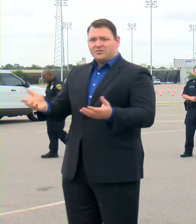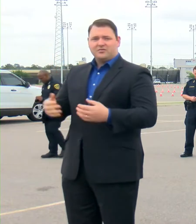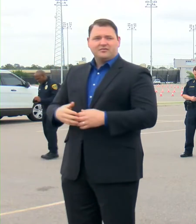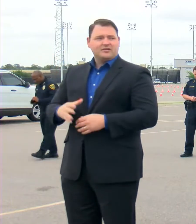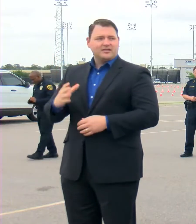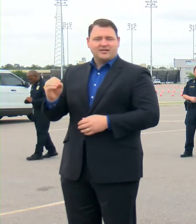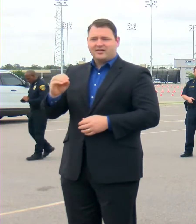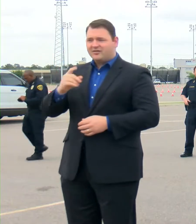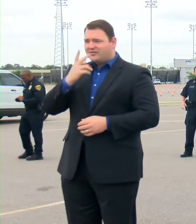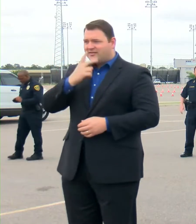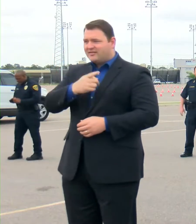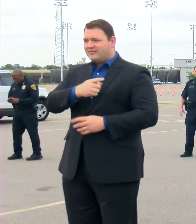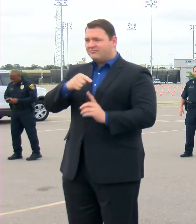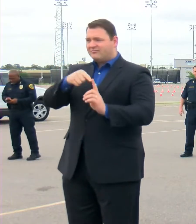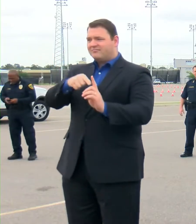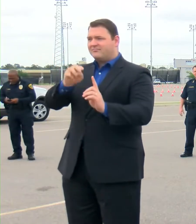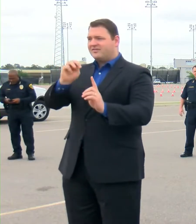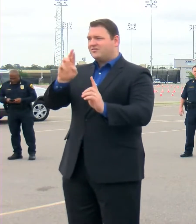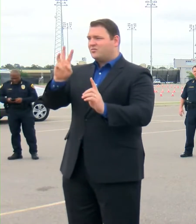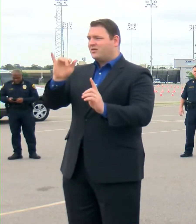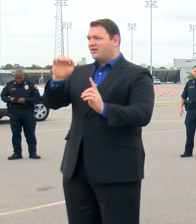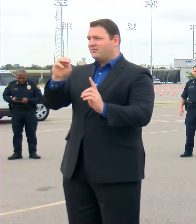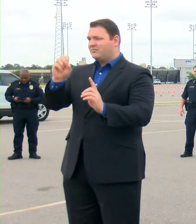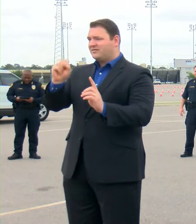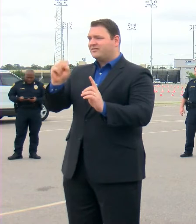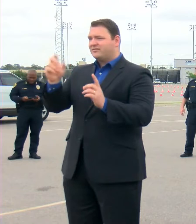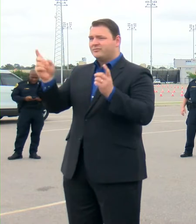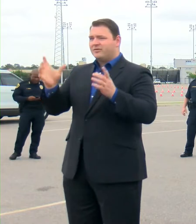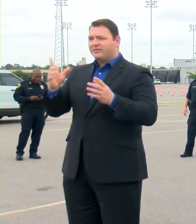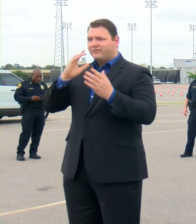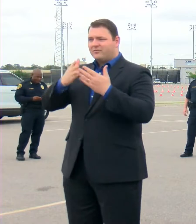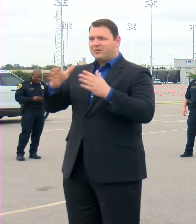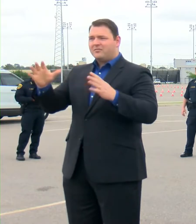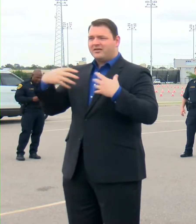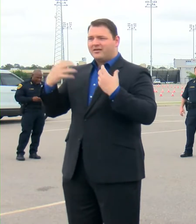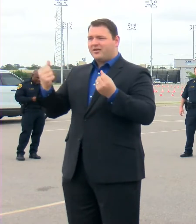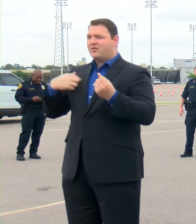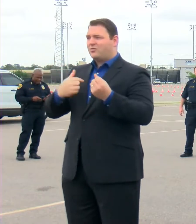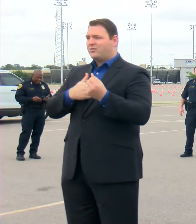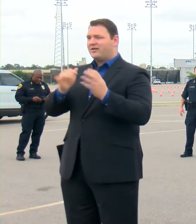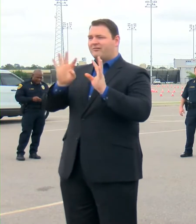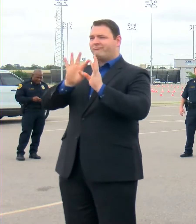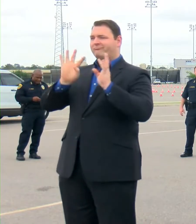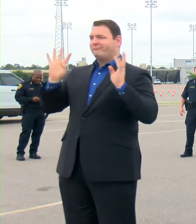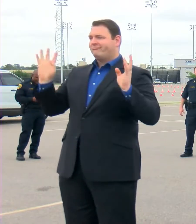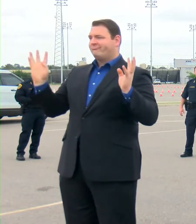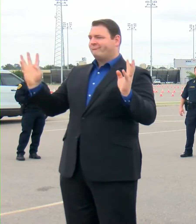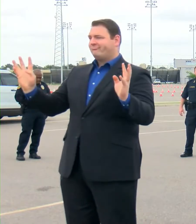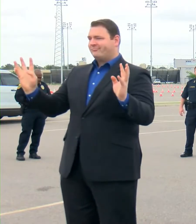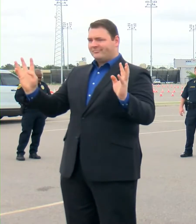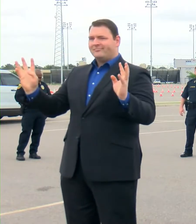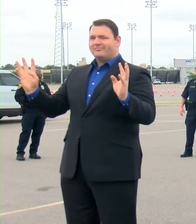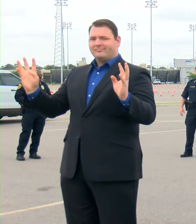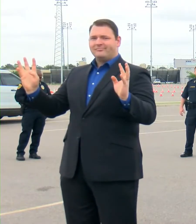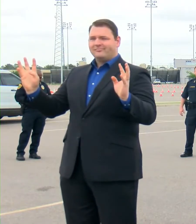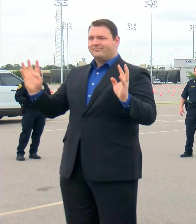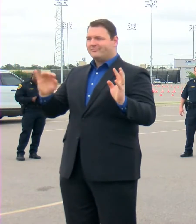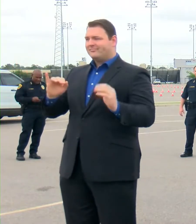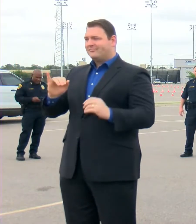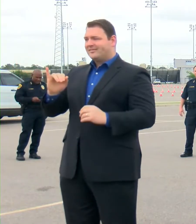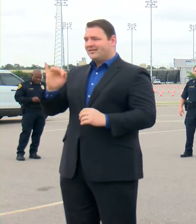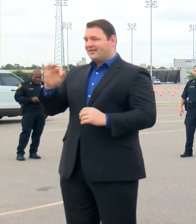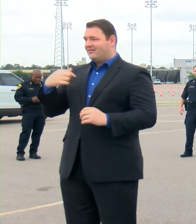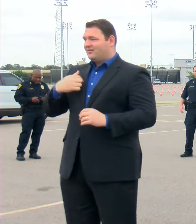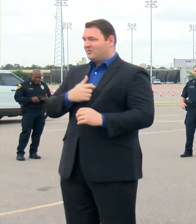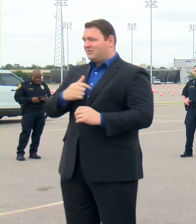Williams, Director of Public Health. So we kind of spread out in wing formation in case somebody has to take the pass and run